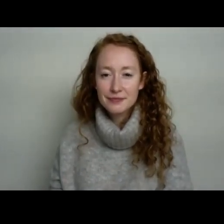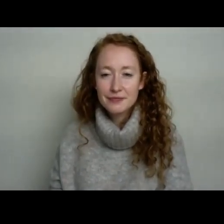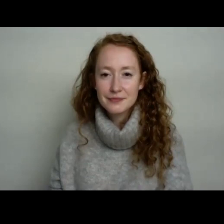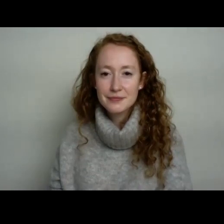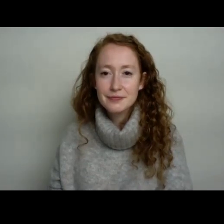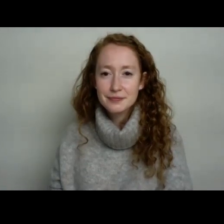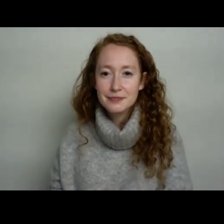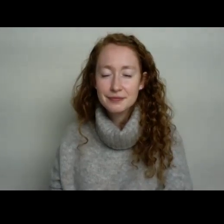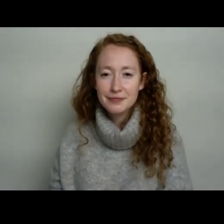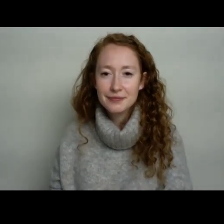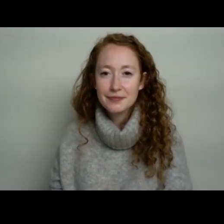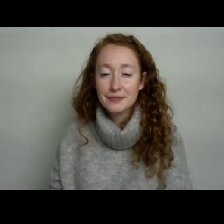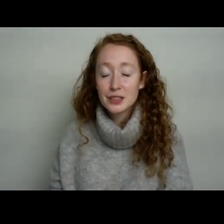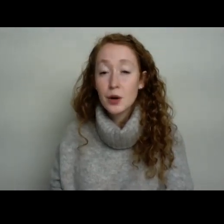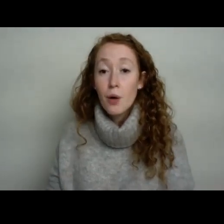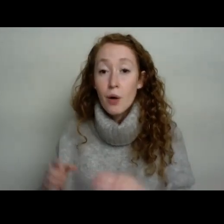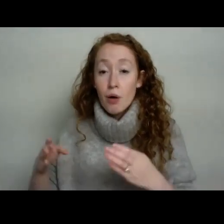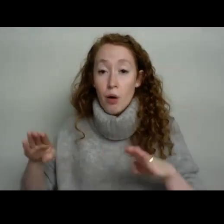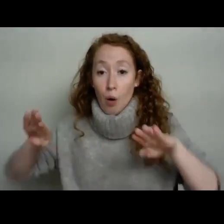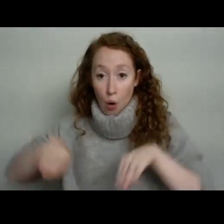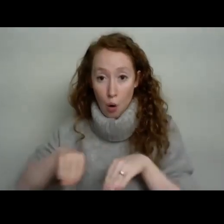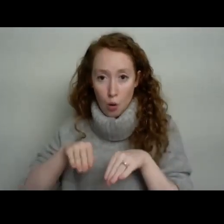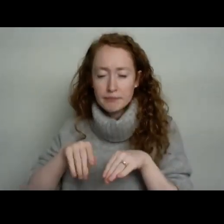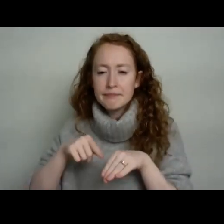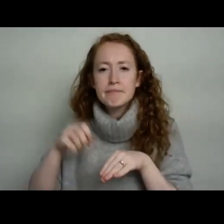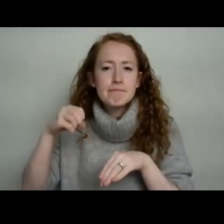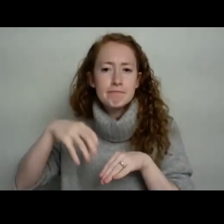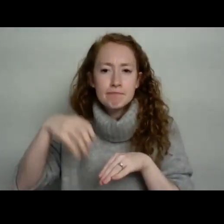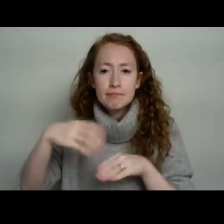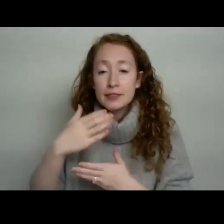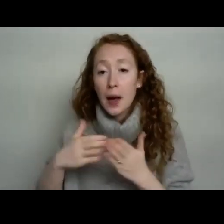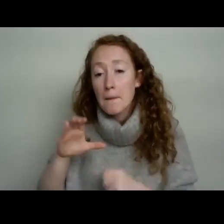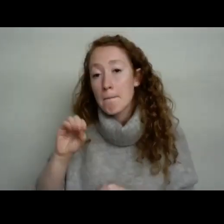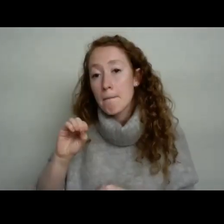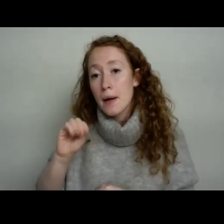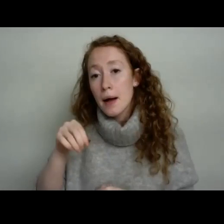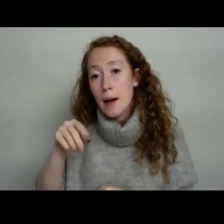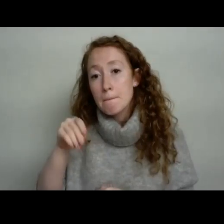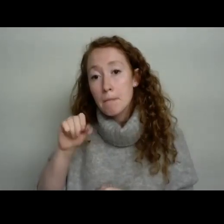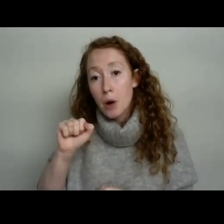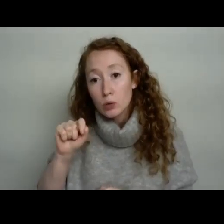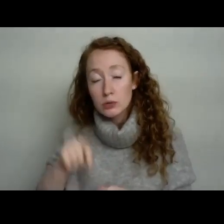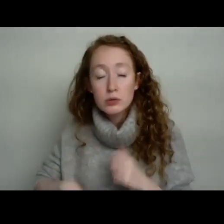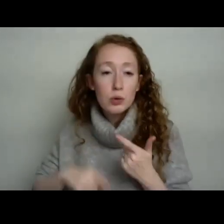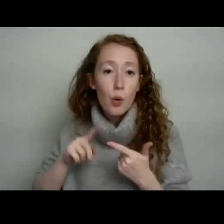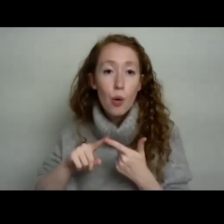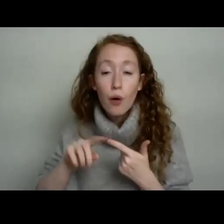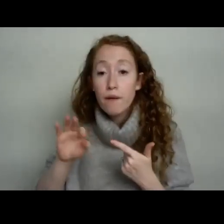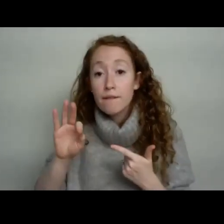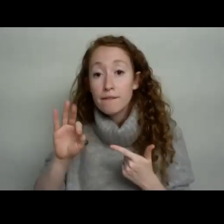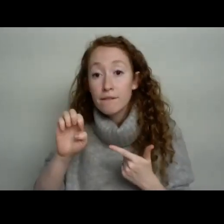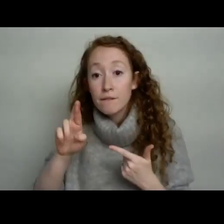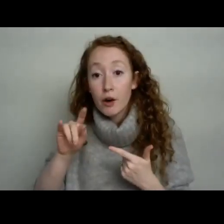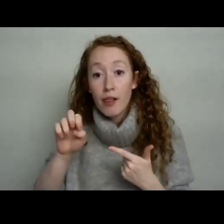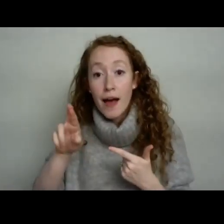holes, you can actually put a handful of compost or a handful perhaps of our granular organic slow release fertilizer in that